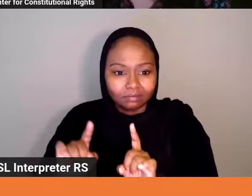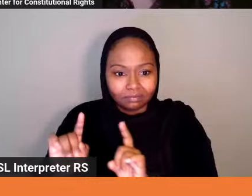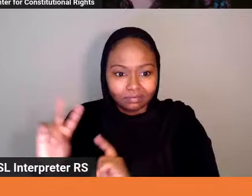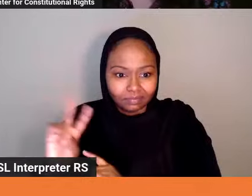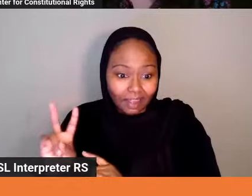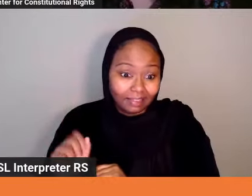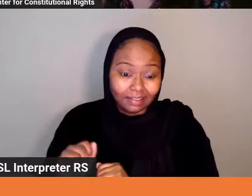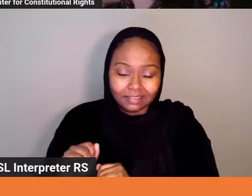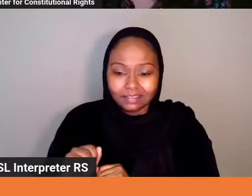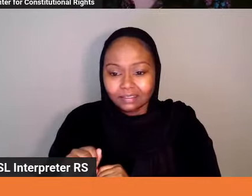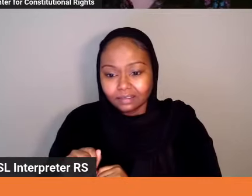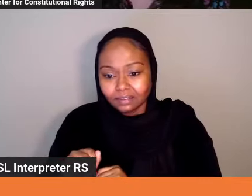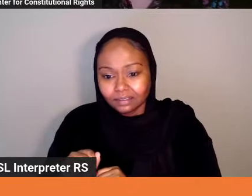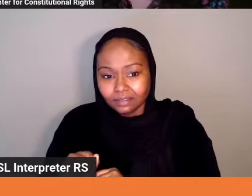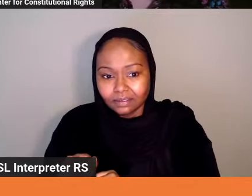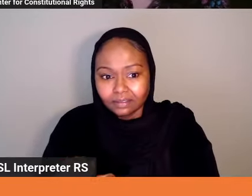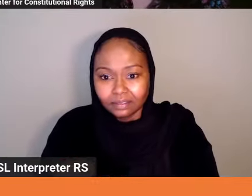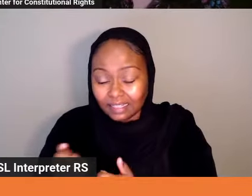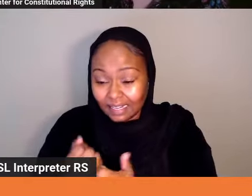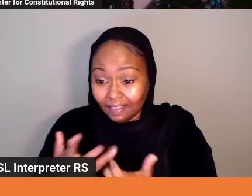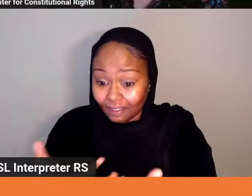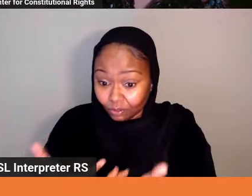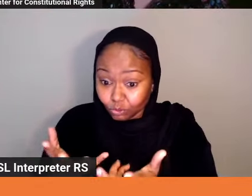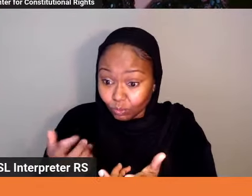on connecting some of the dots?